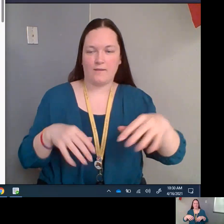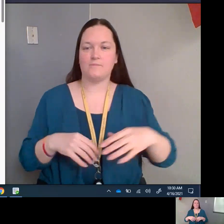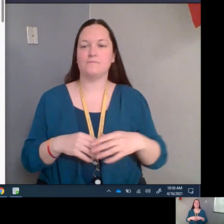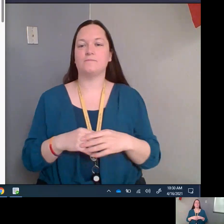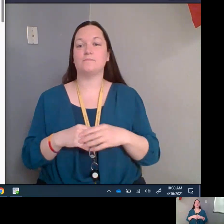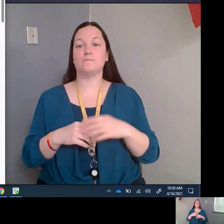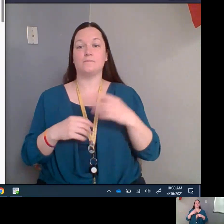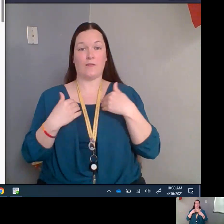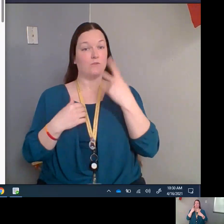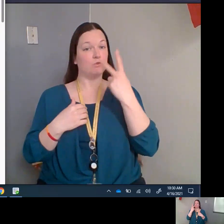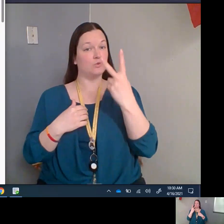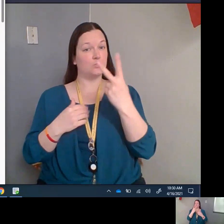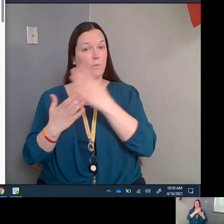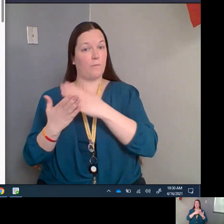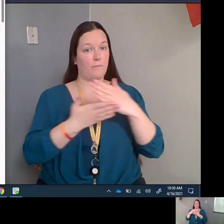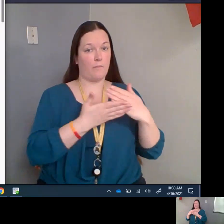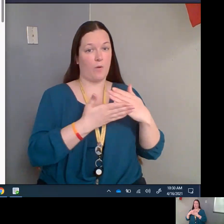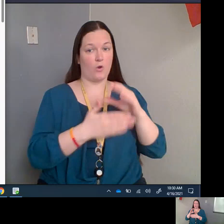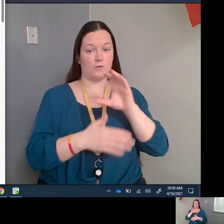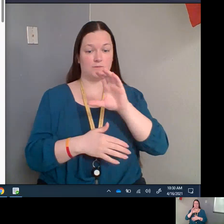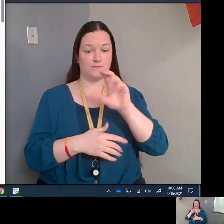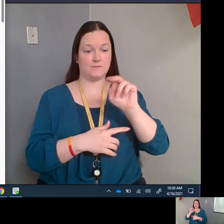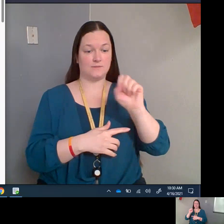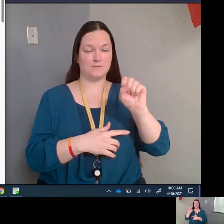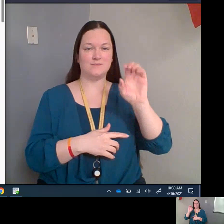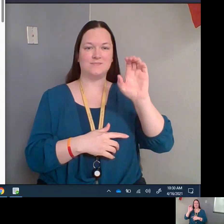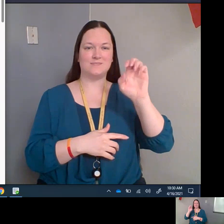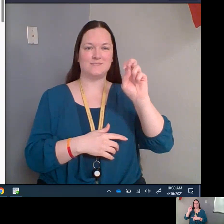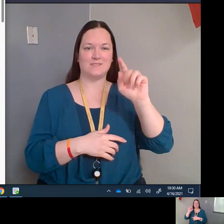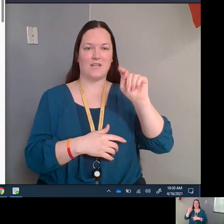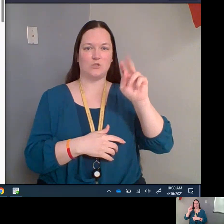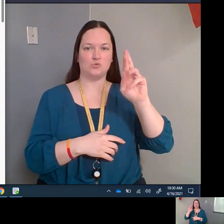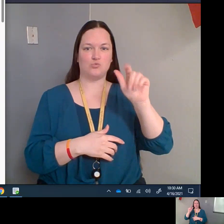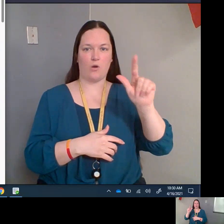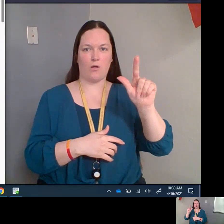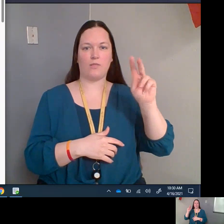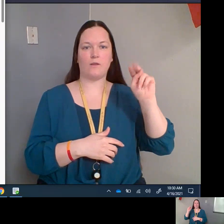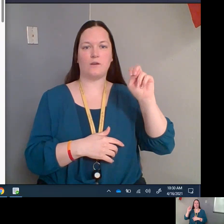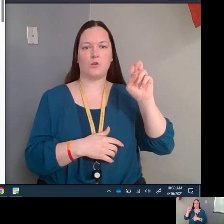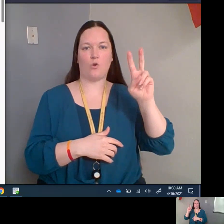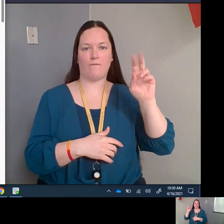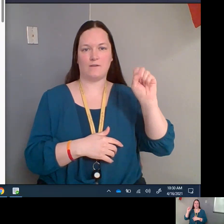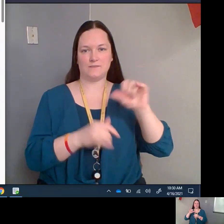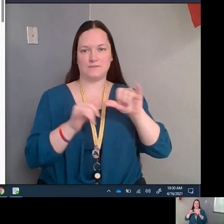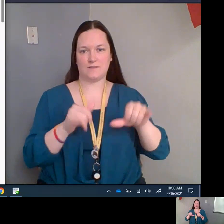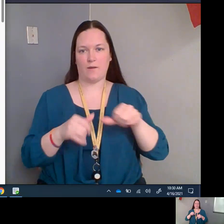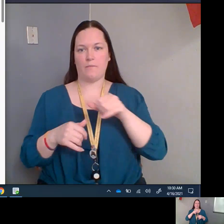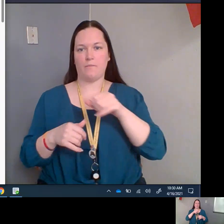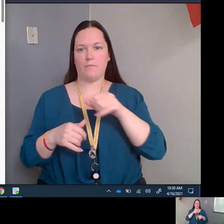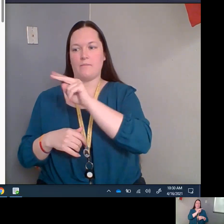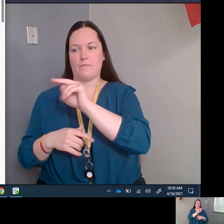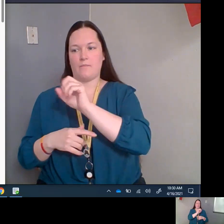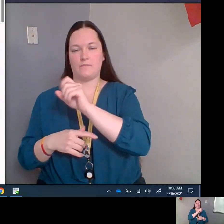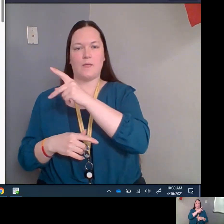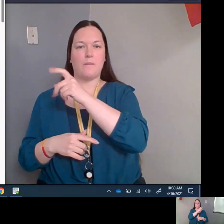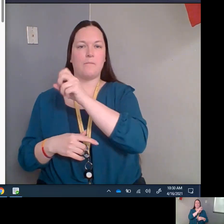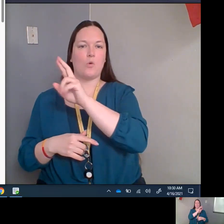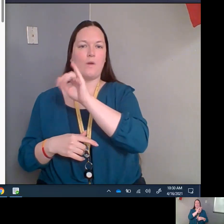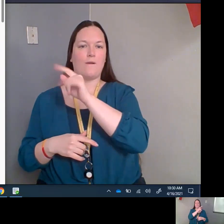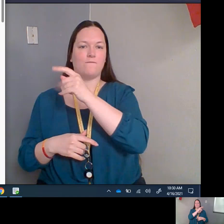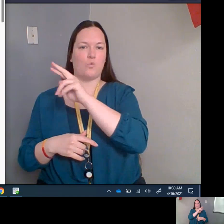split into two parts: the central nervous system and the peripheral nervous system. We'll explore the